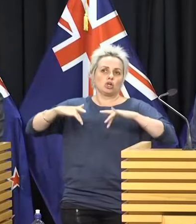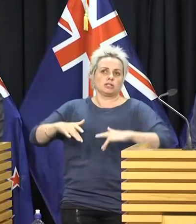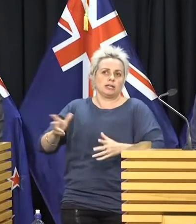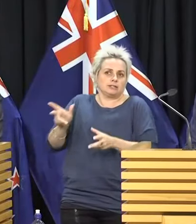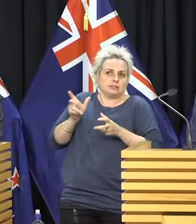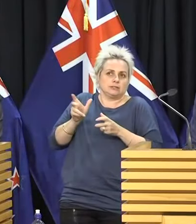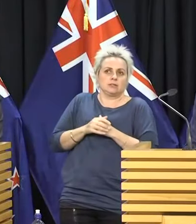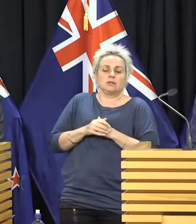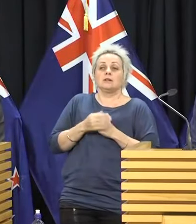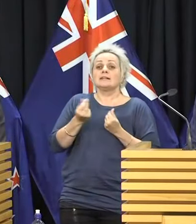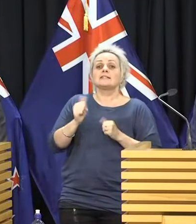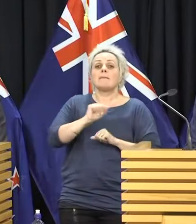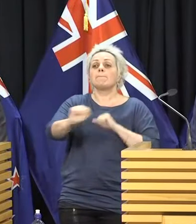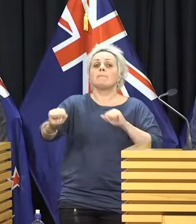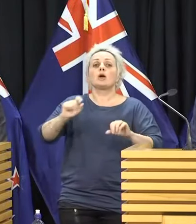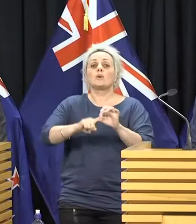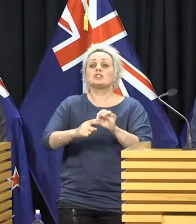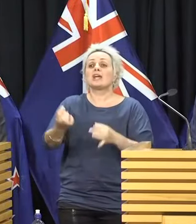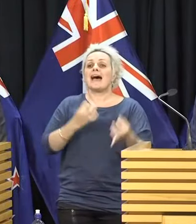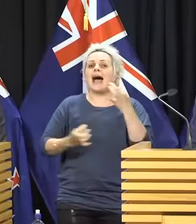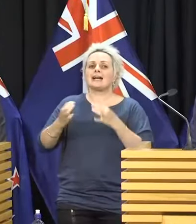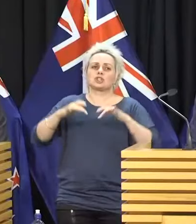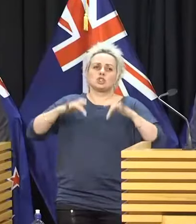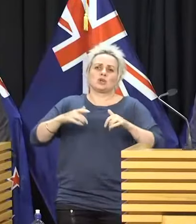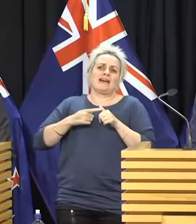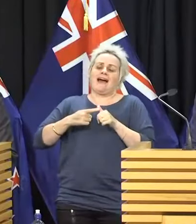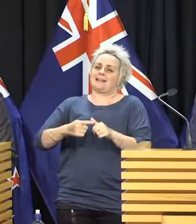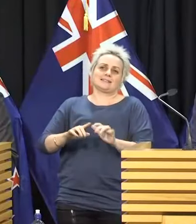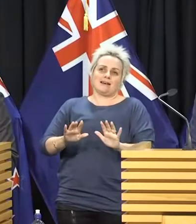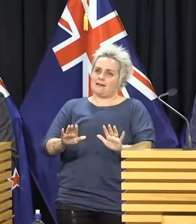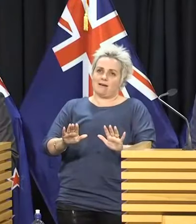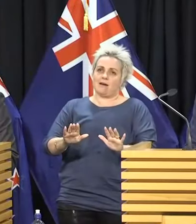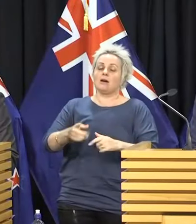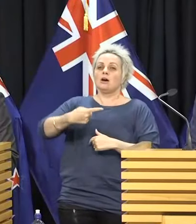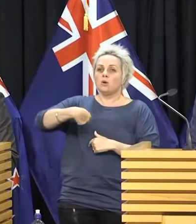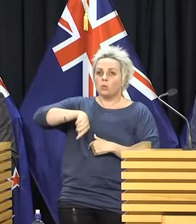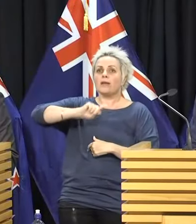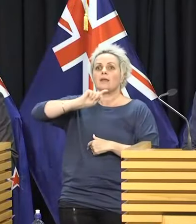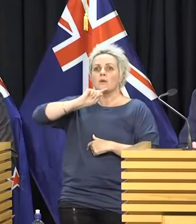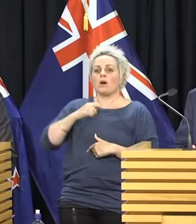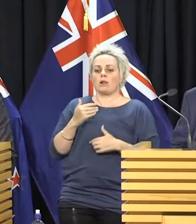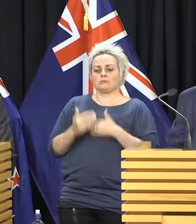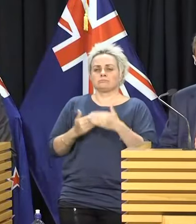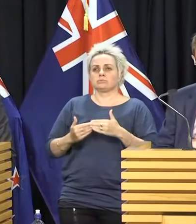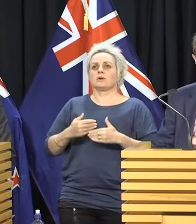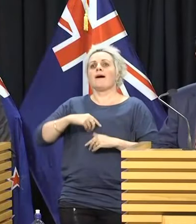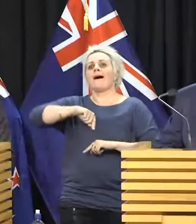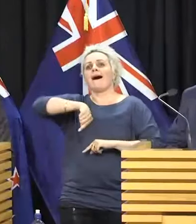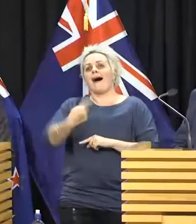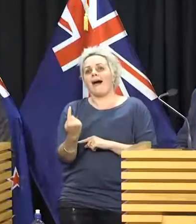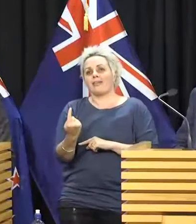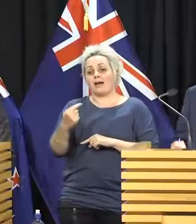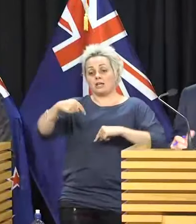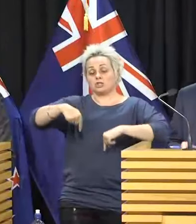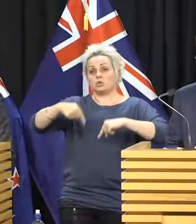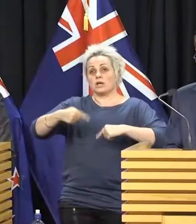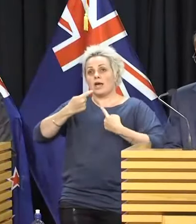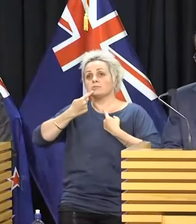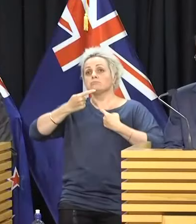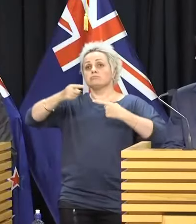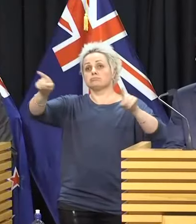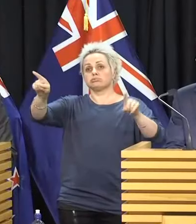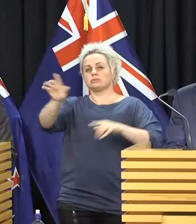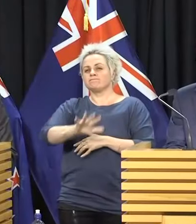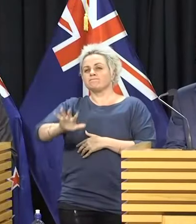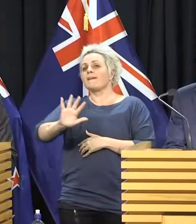people will immediately have, we do not yet have answers to. So we will be undertaking a further press conference later on this afternoon,